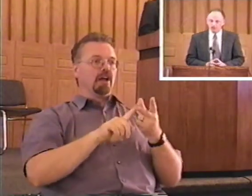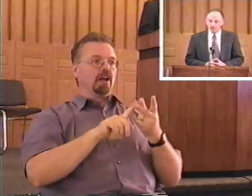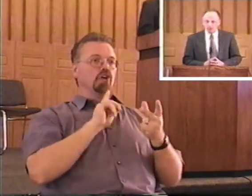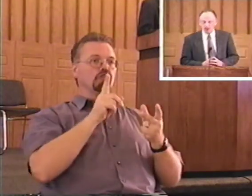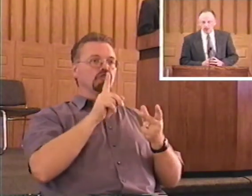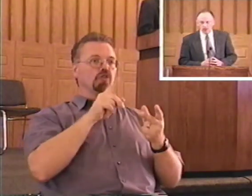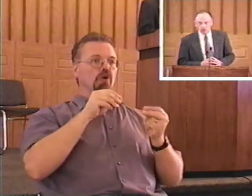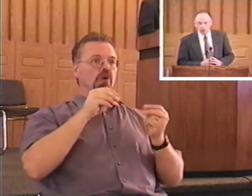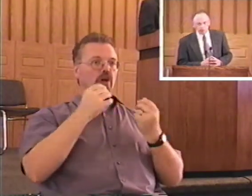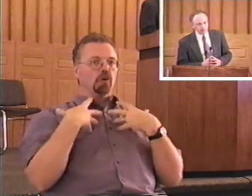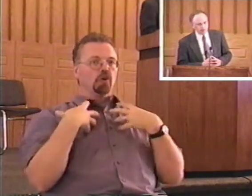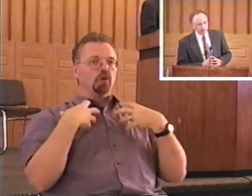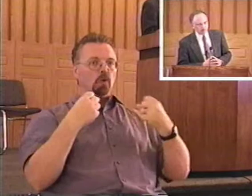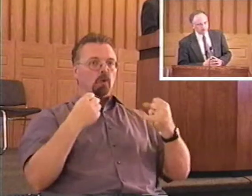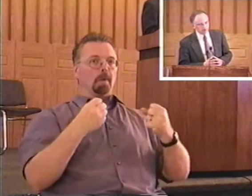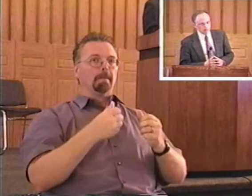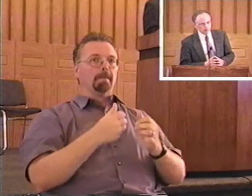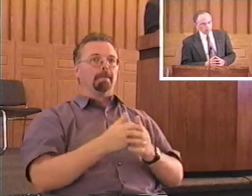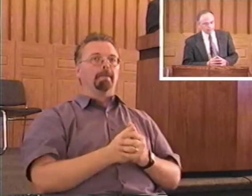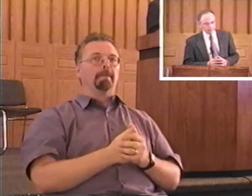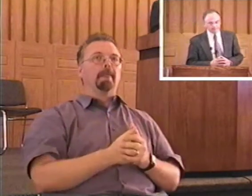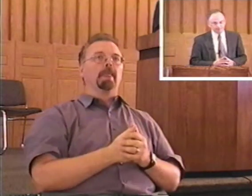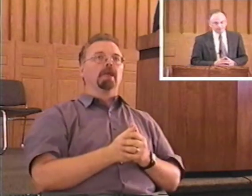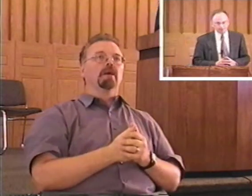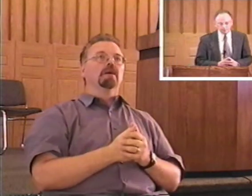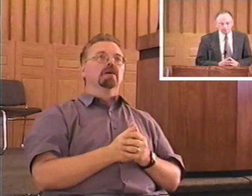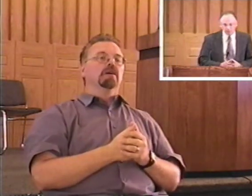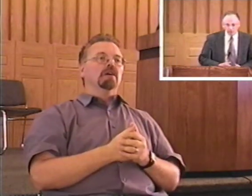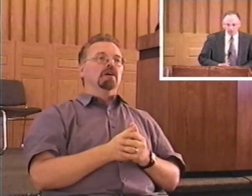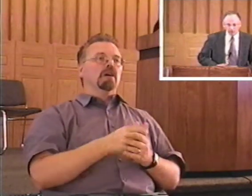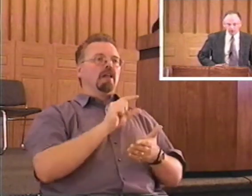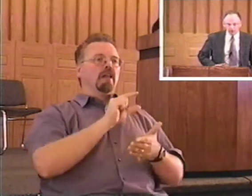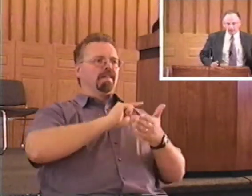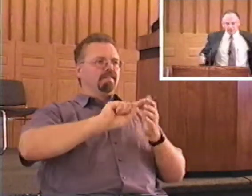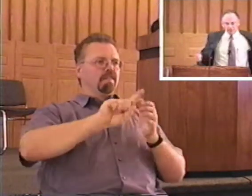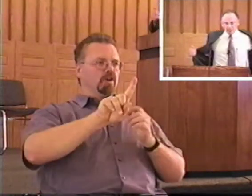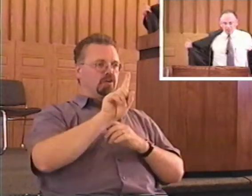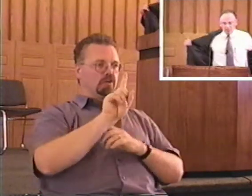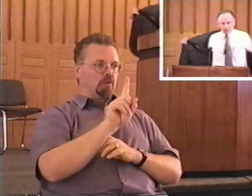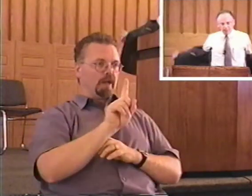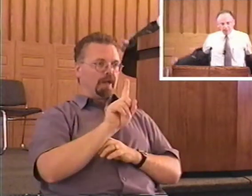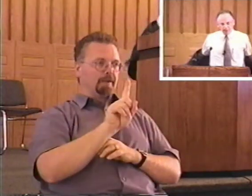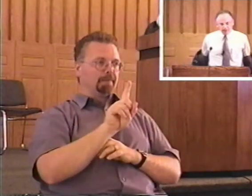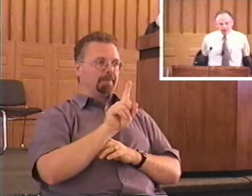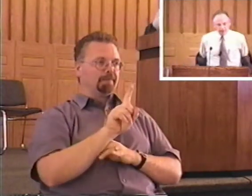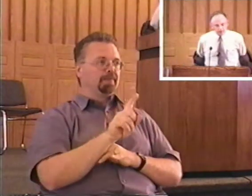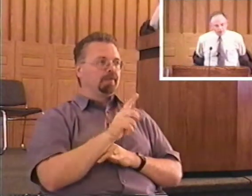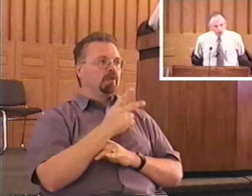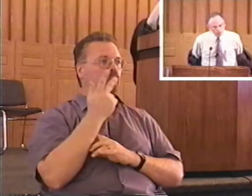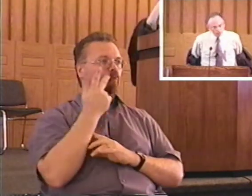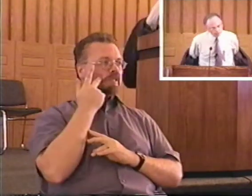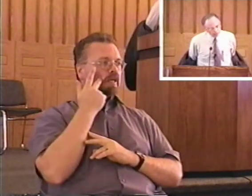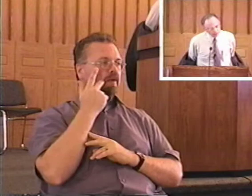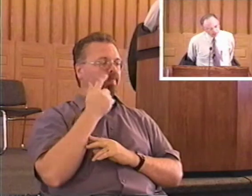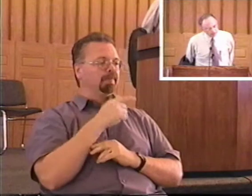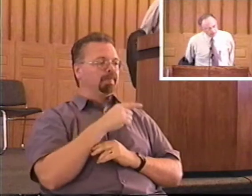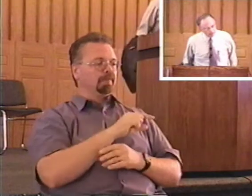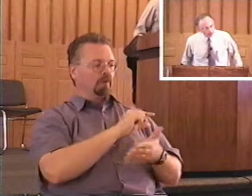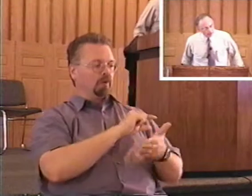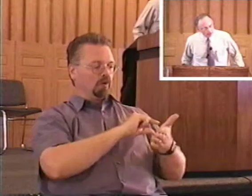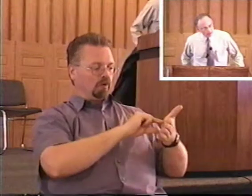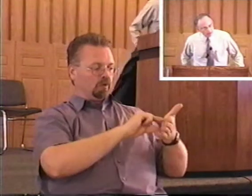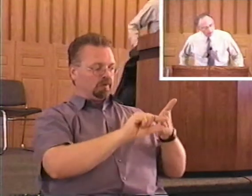cure. Look with me at verse 1. In the meantime, when an